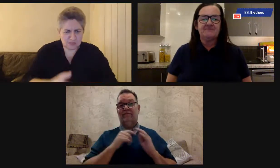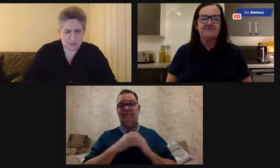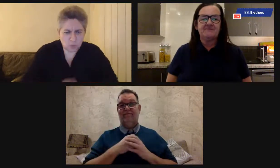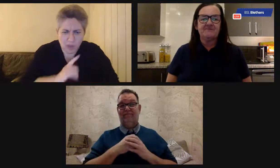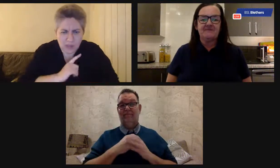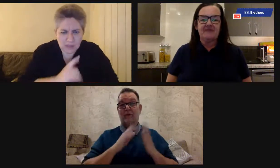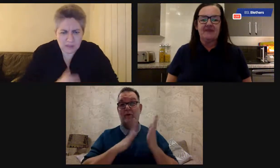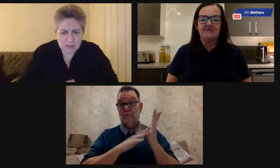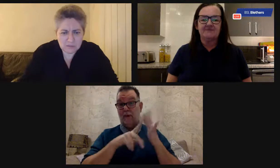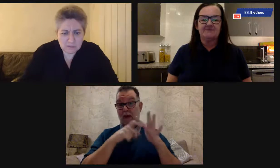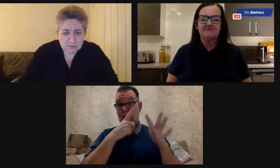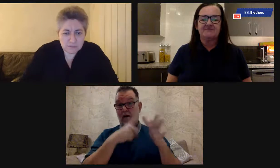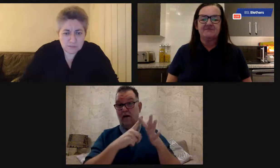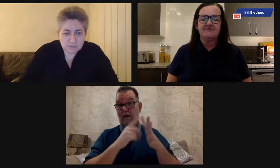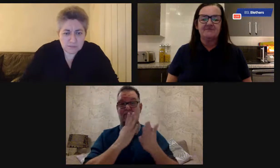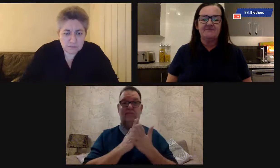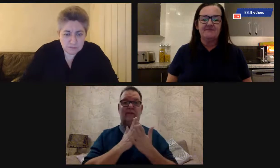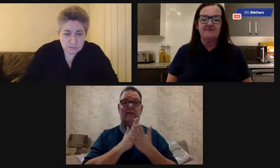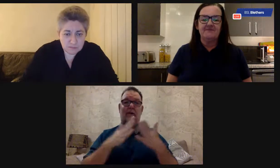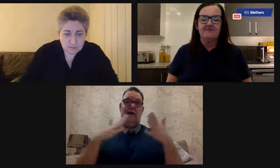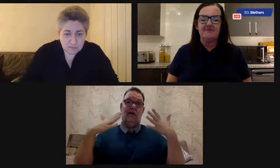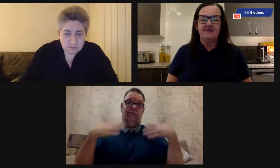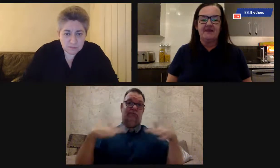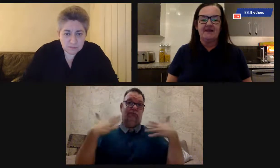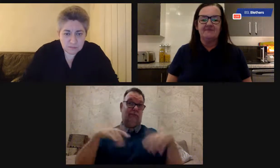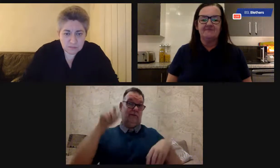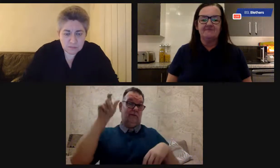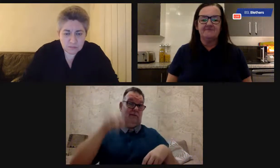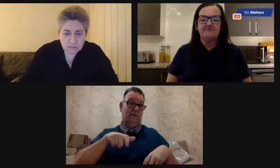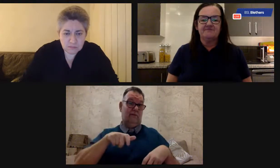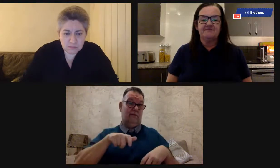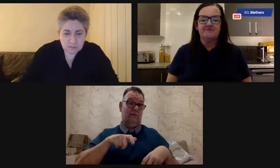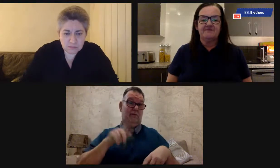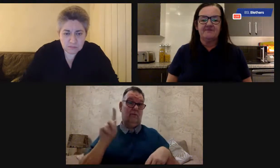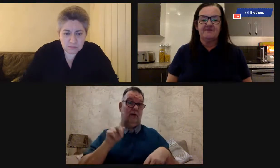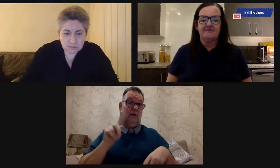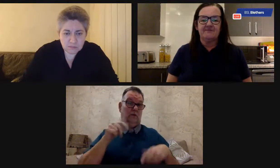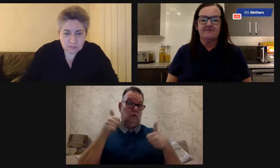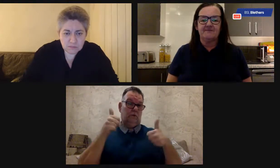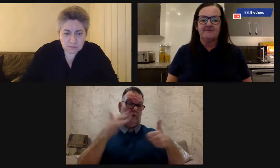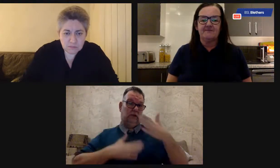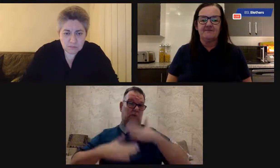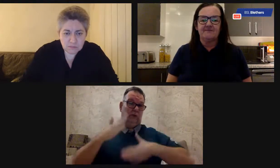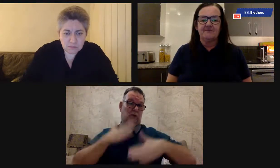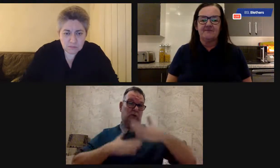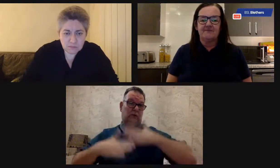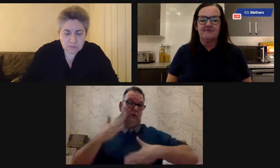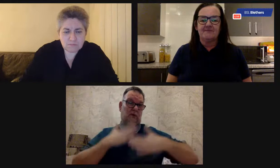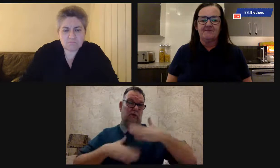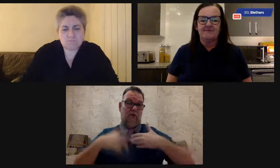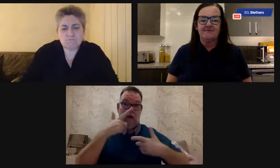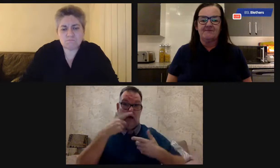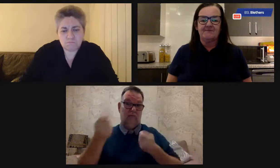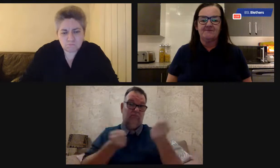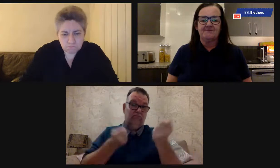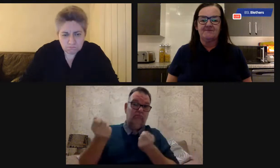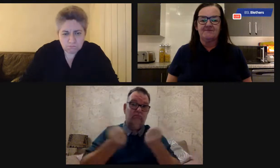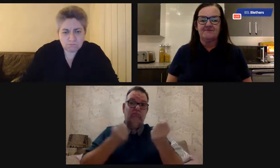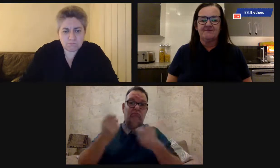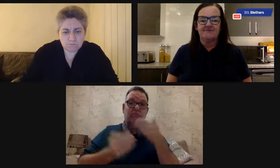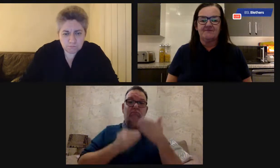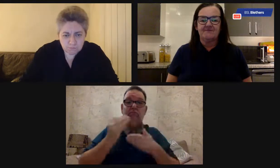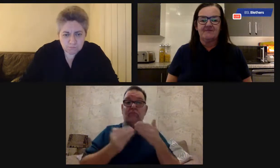was. So, how did it come about and why did it come about? Well, Mike, as I said, he's such an amazing person. He